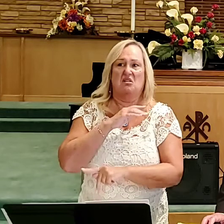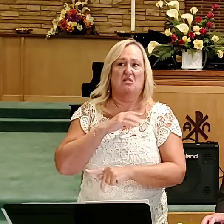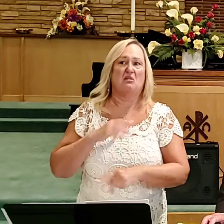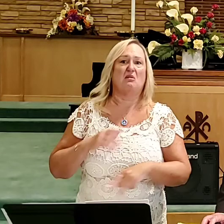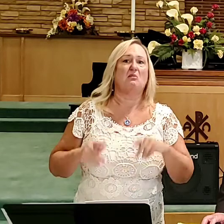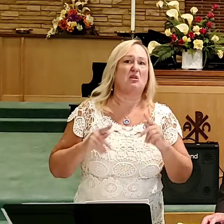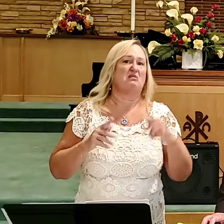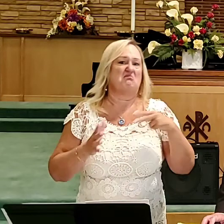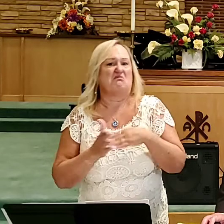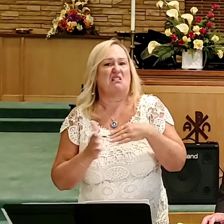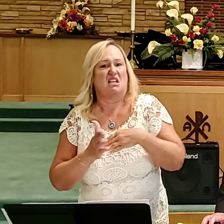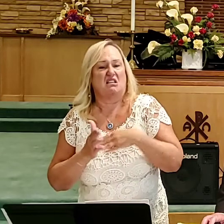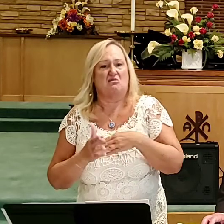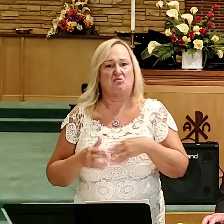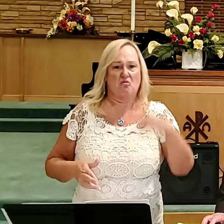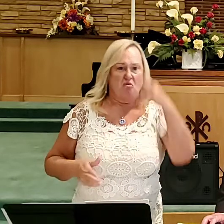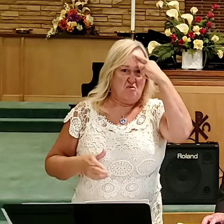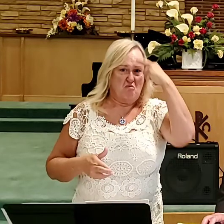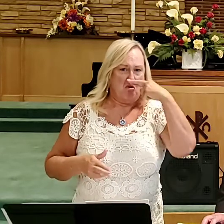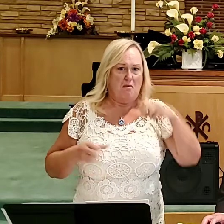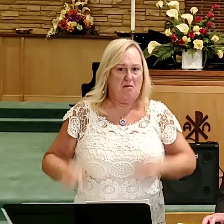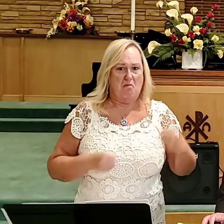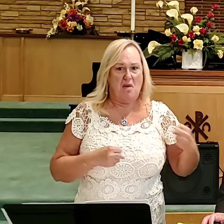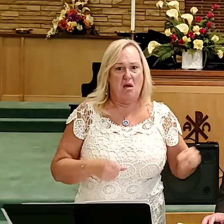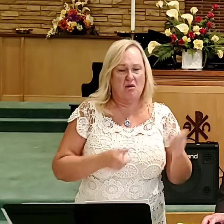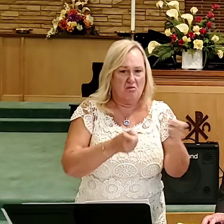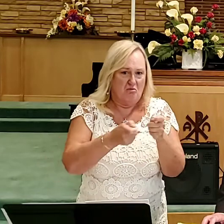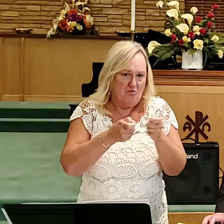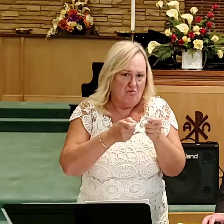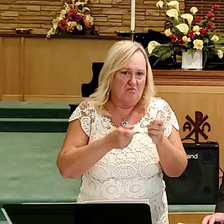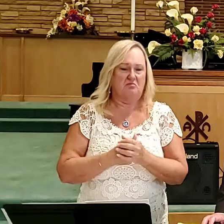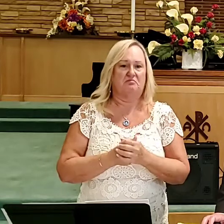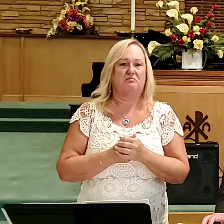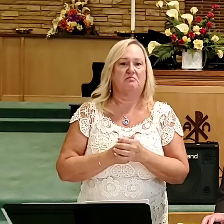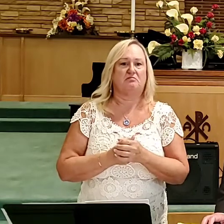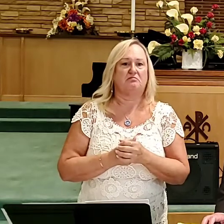agitator against Roman power and rule.